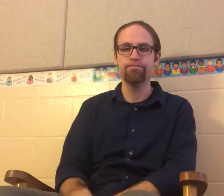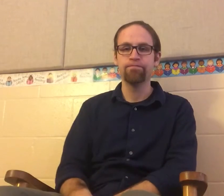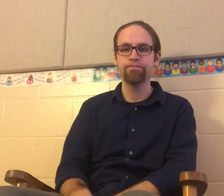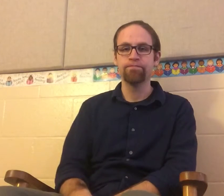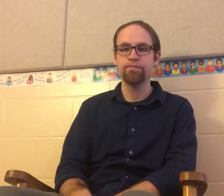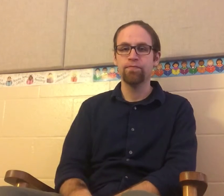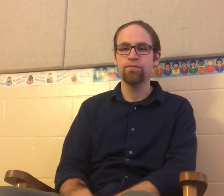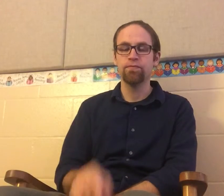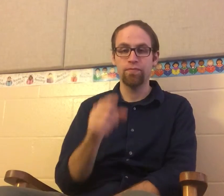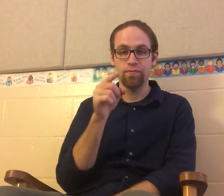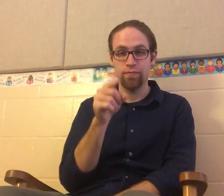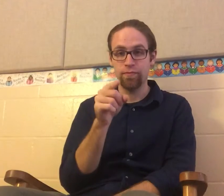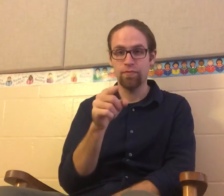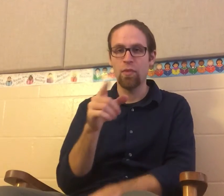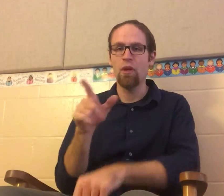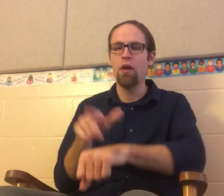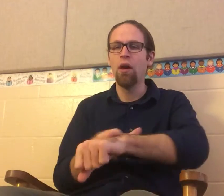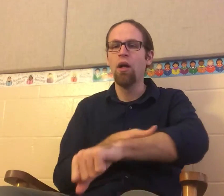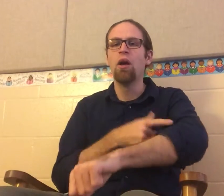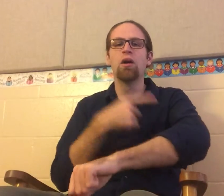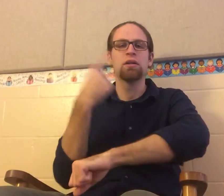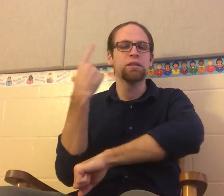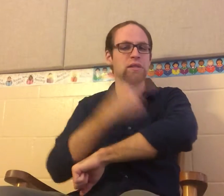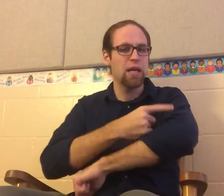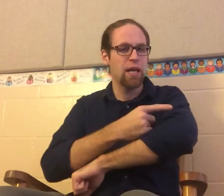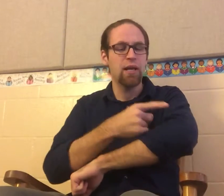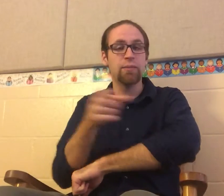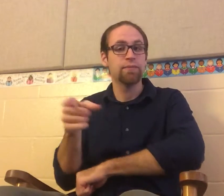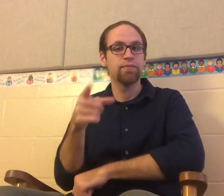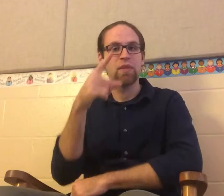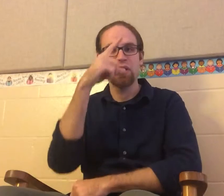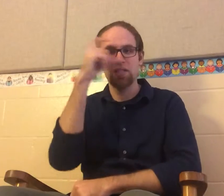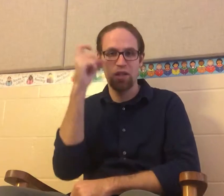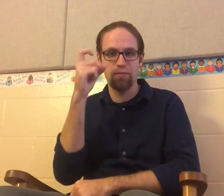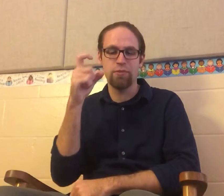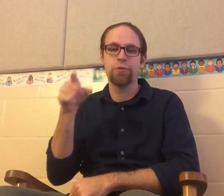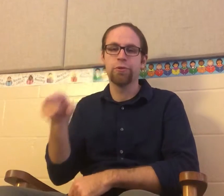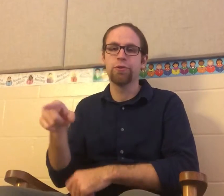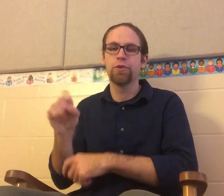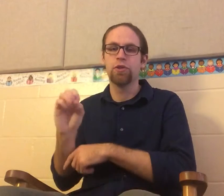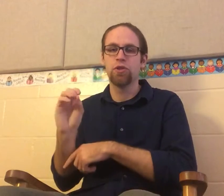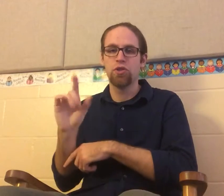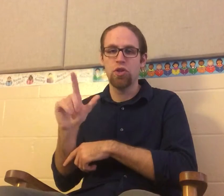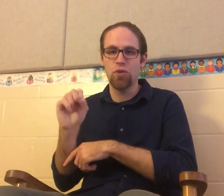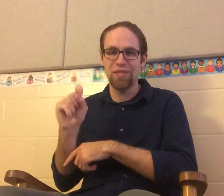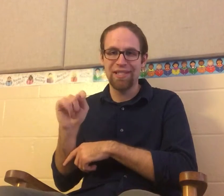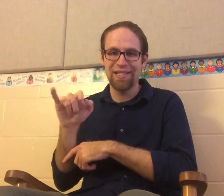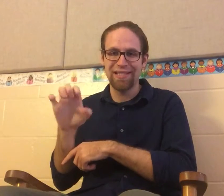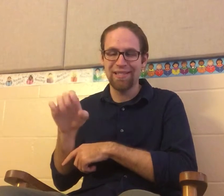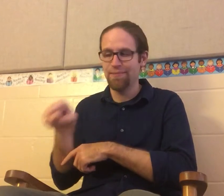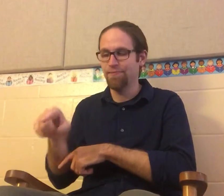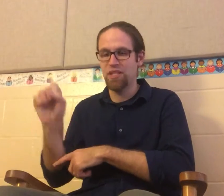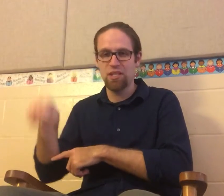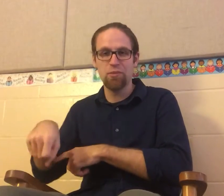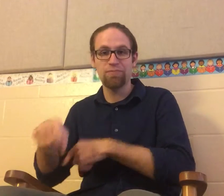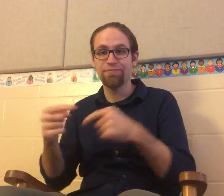This, of course, is the longest day of the year, or summer solstice, in the southern hemisphere. They are opposites.